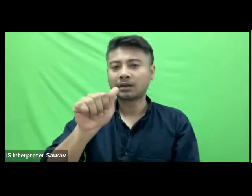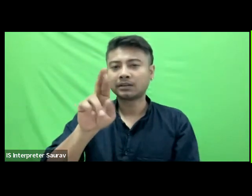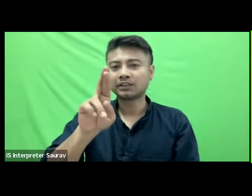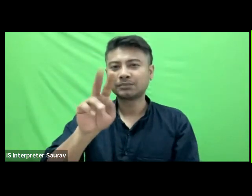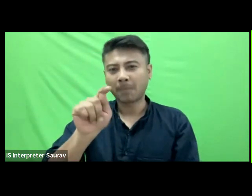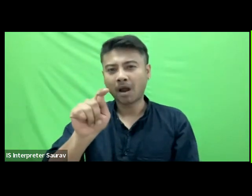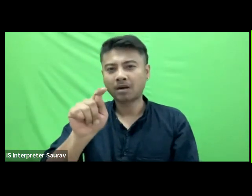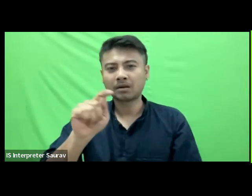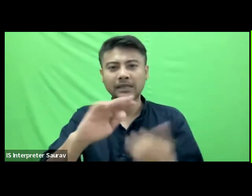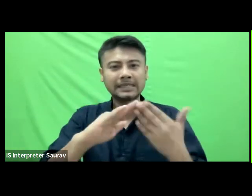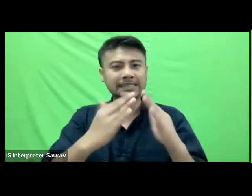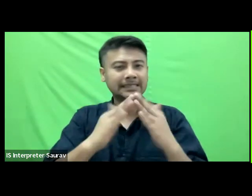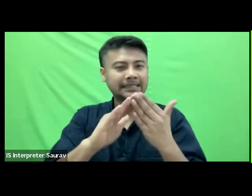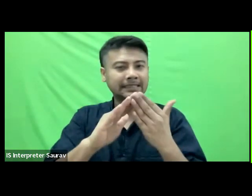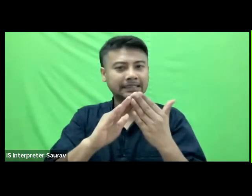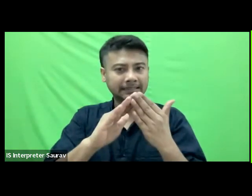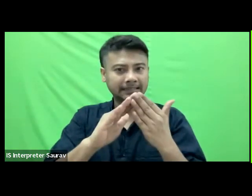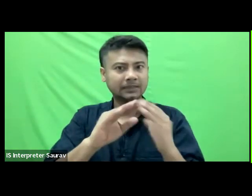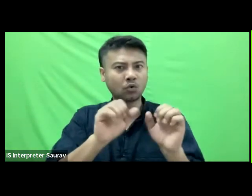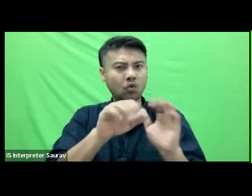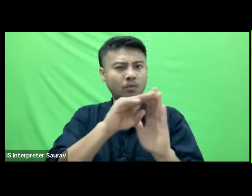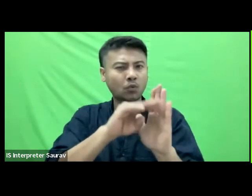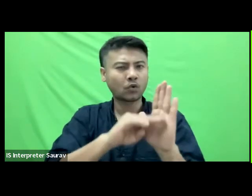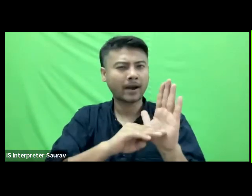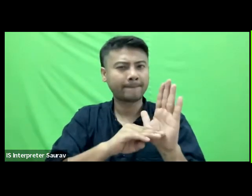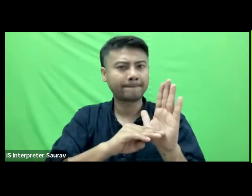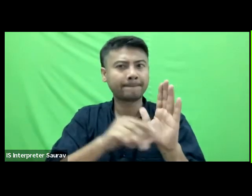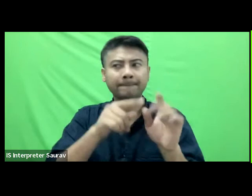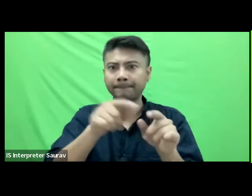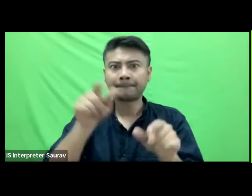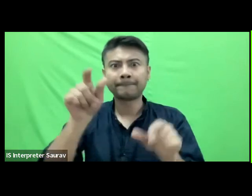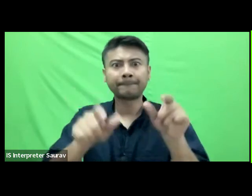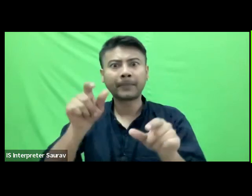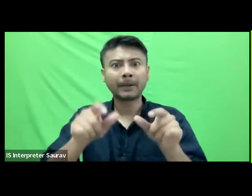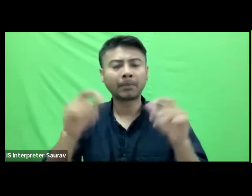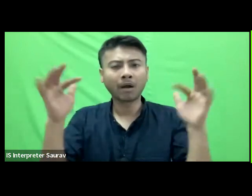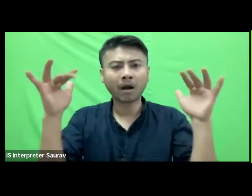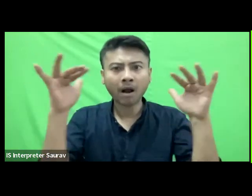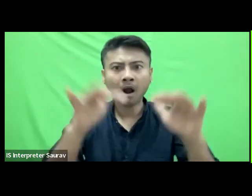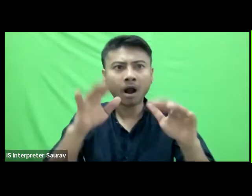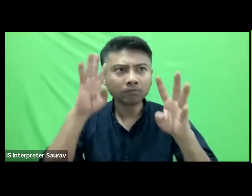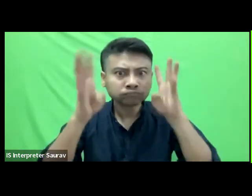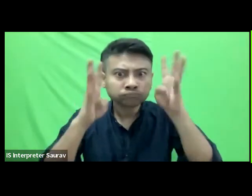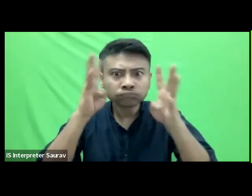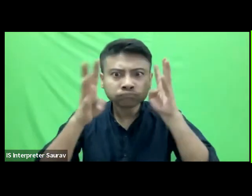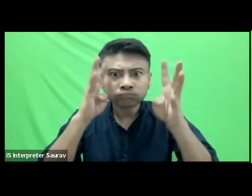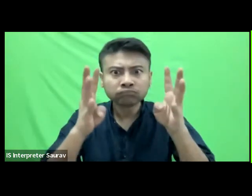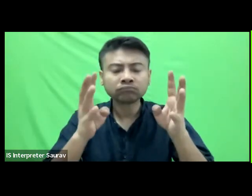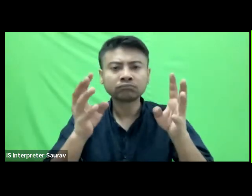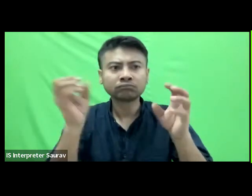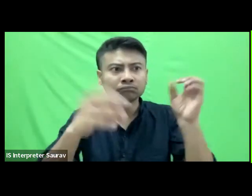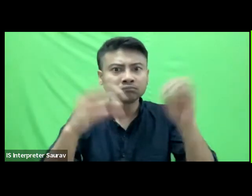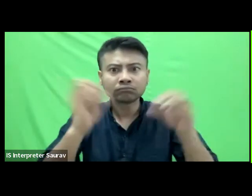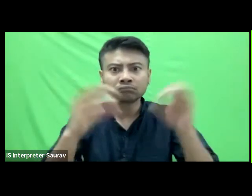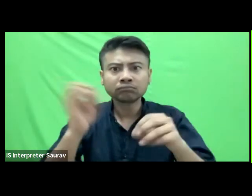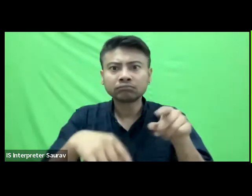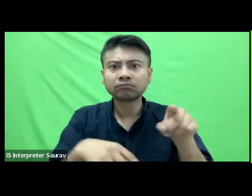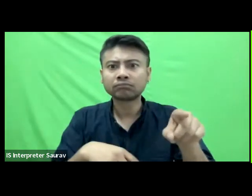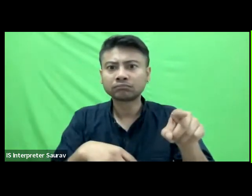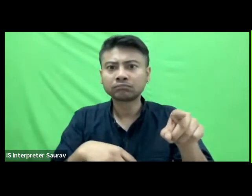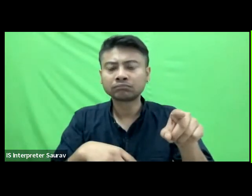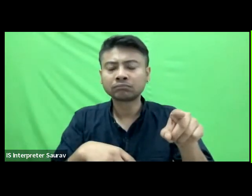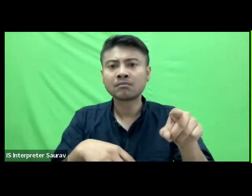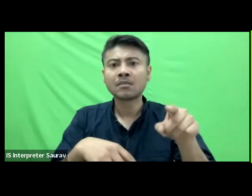becoming a real hub for innovation and has also shown great resilience and adaptability, particularly in response to